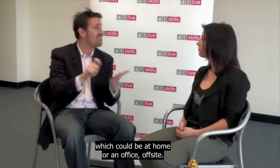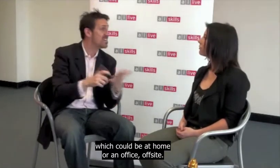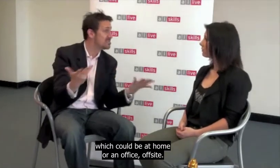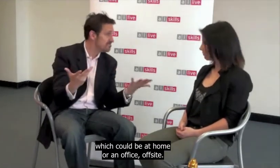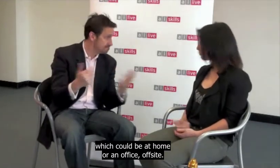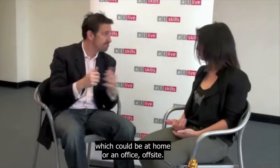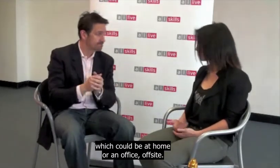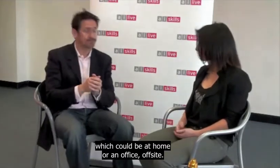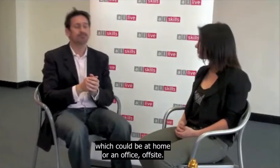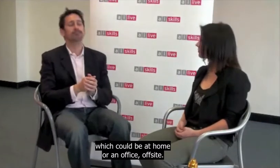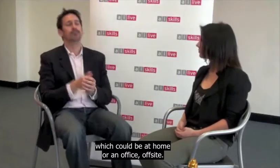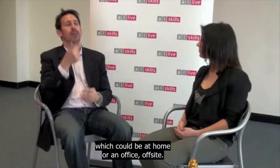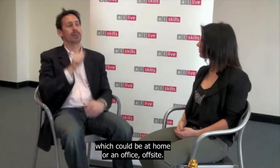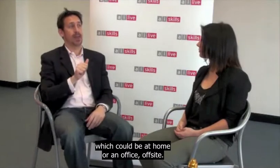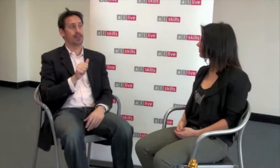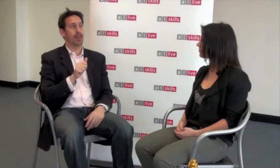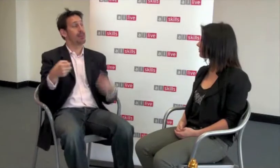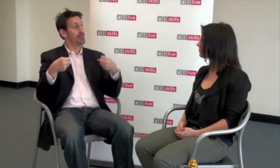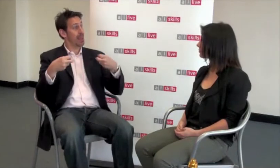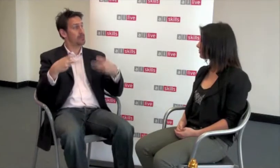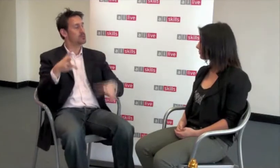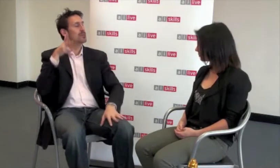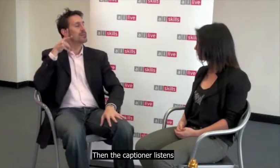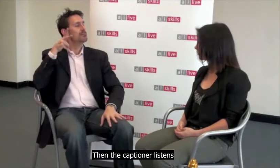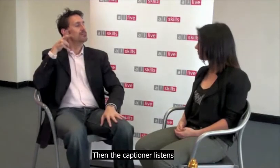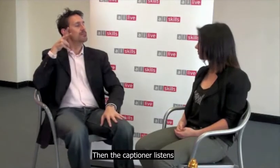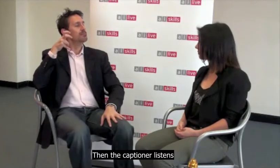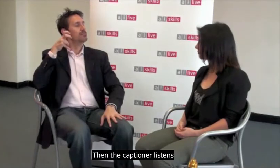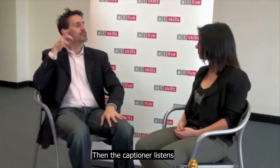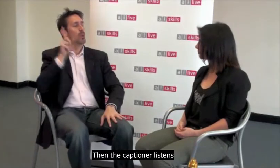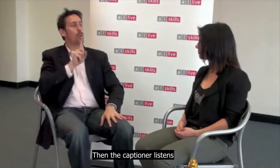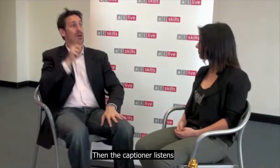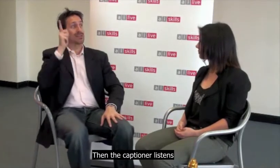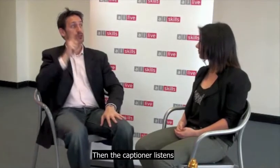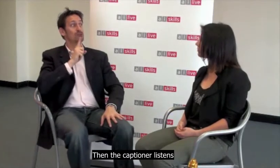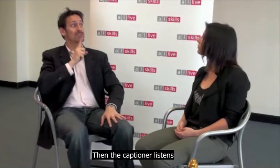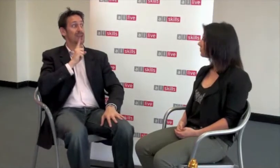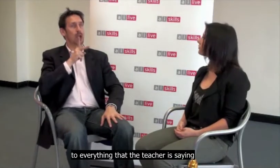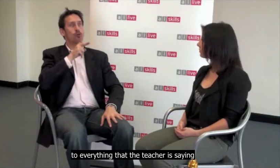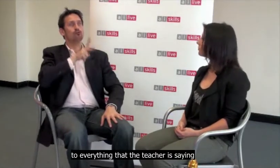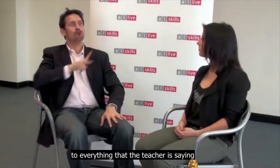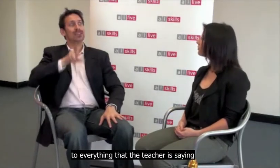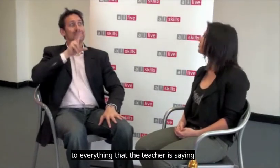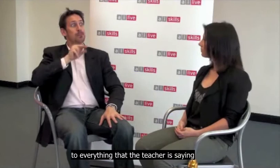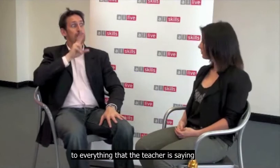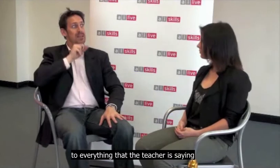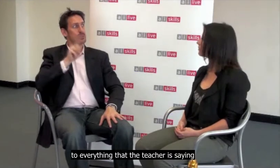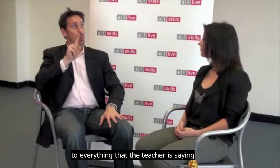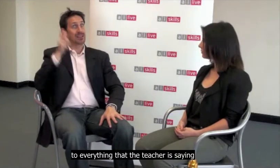home or in office, off-site. Then, the captioner listens to everything that the teacher is saying, and